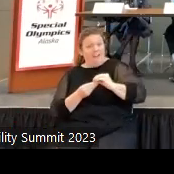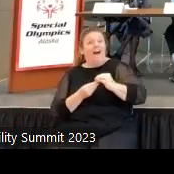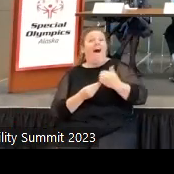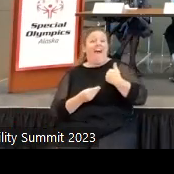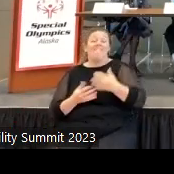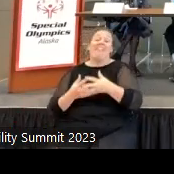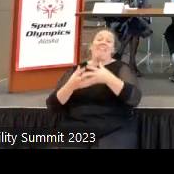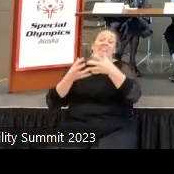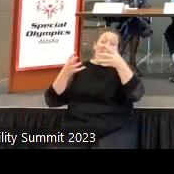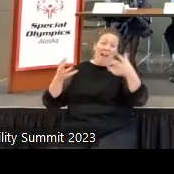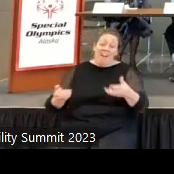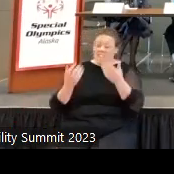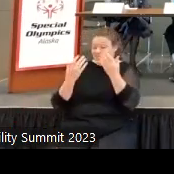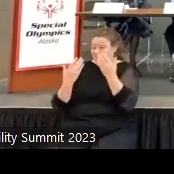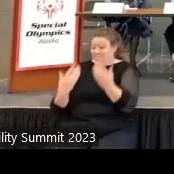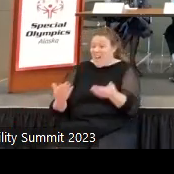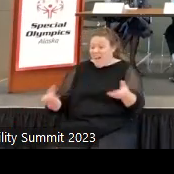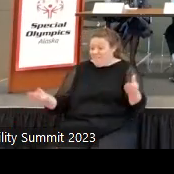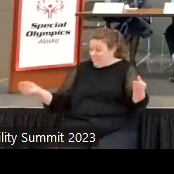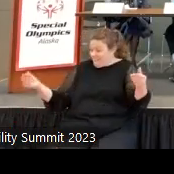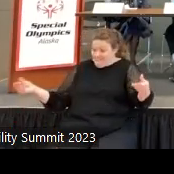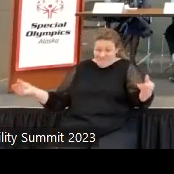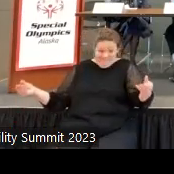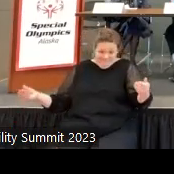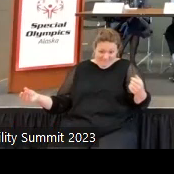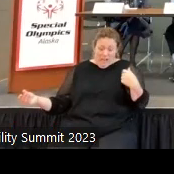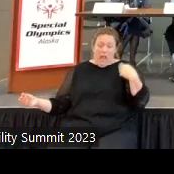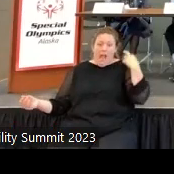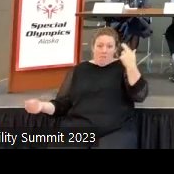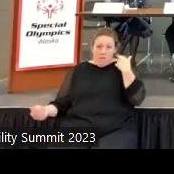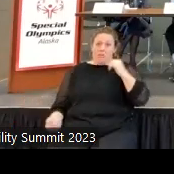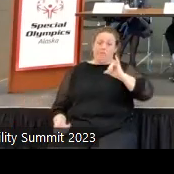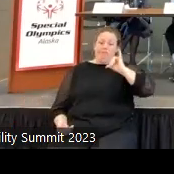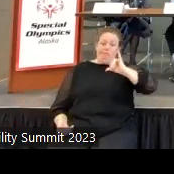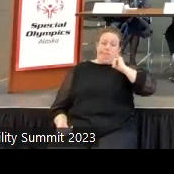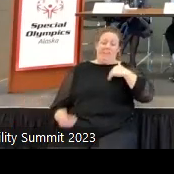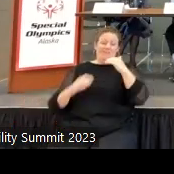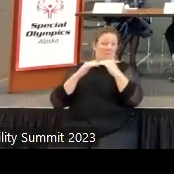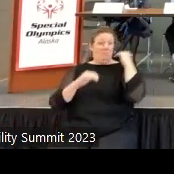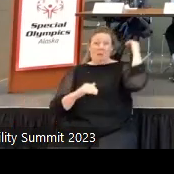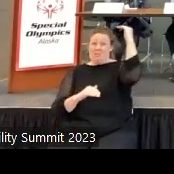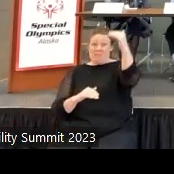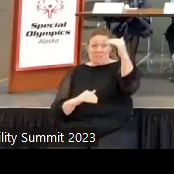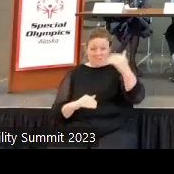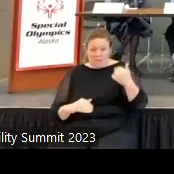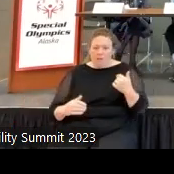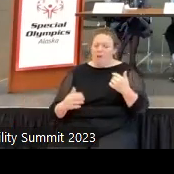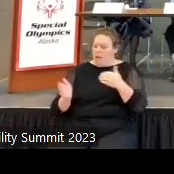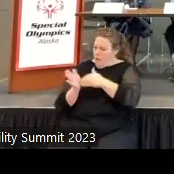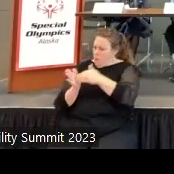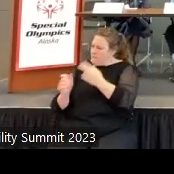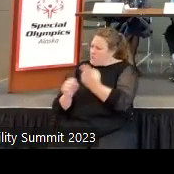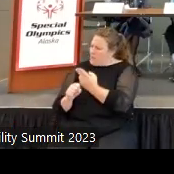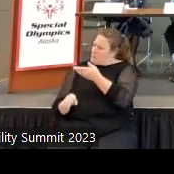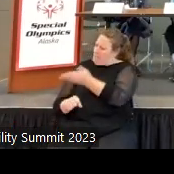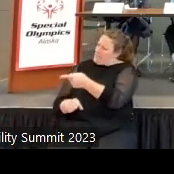two have really realized I think I have too much. And so to be able to really look at the things that how often do I use that item?